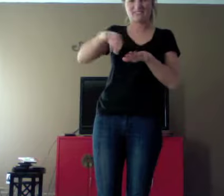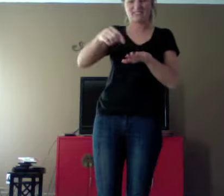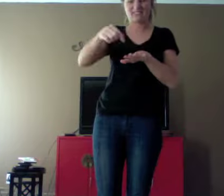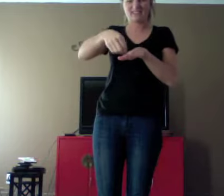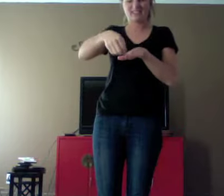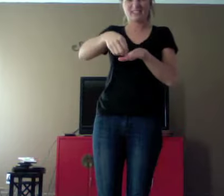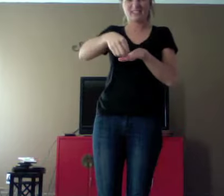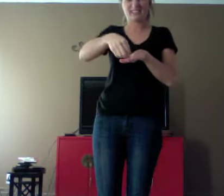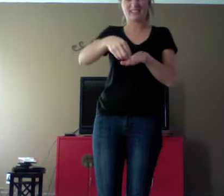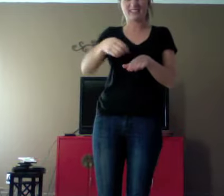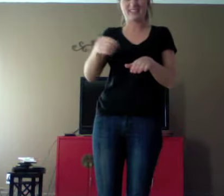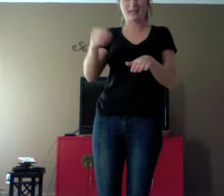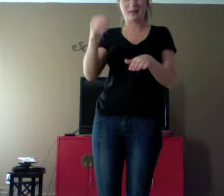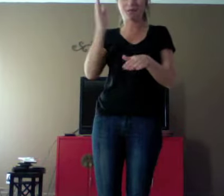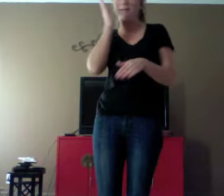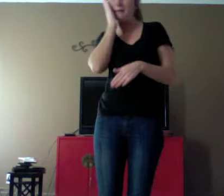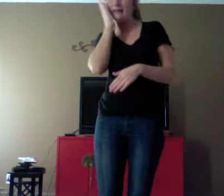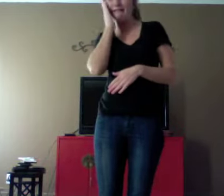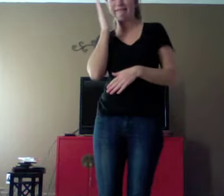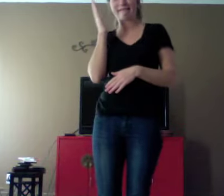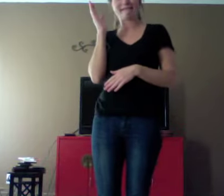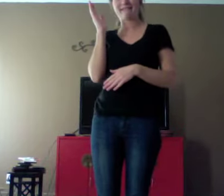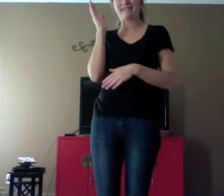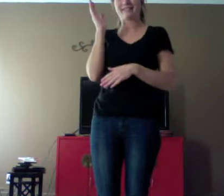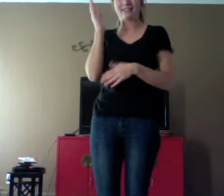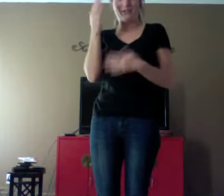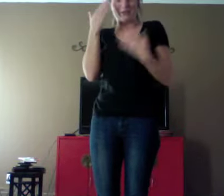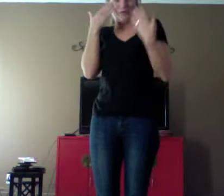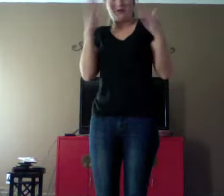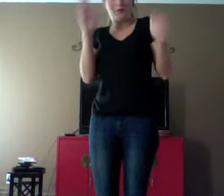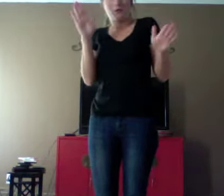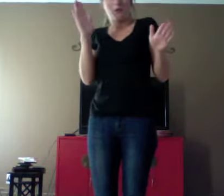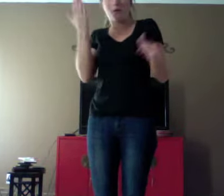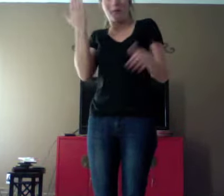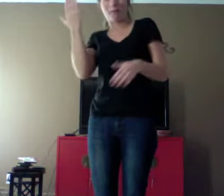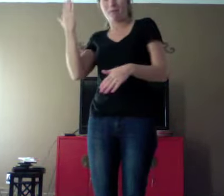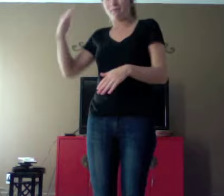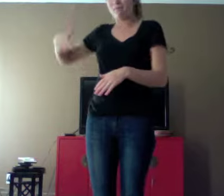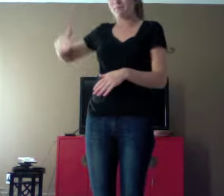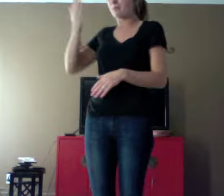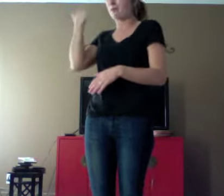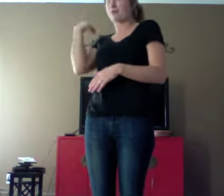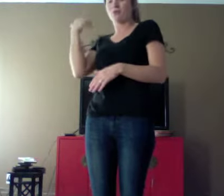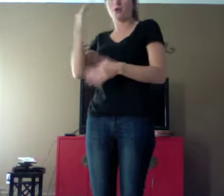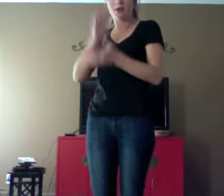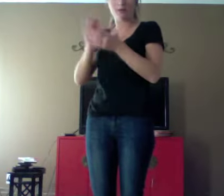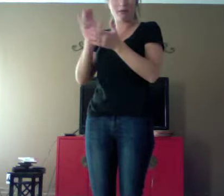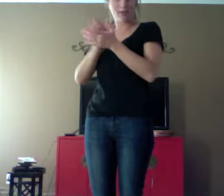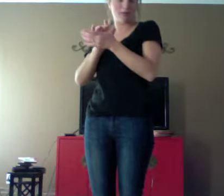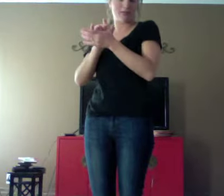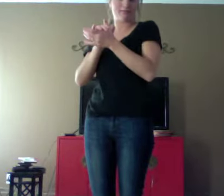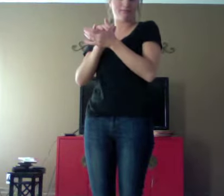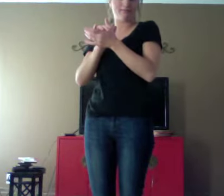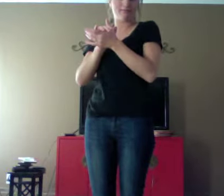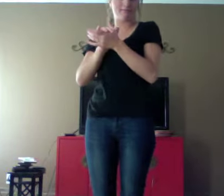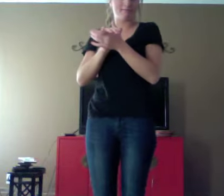And you see, that's why those words are in there for better, for worse. Because you don't know if it's going to be better or